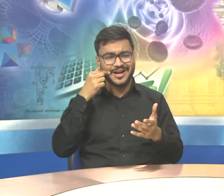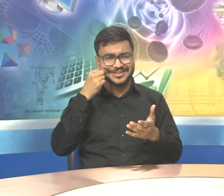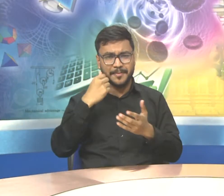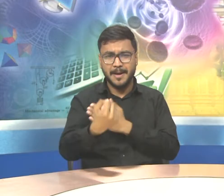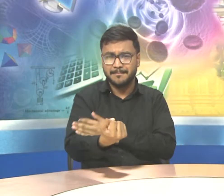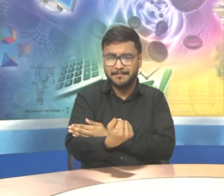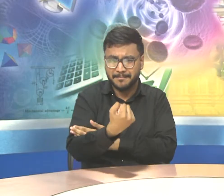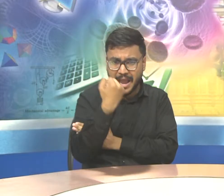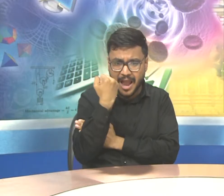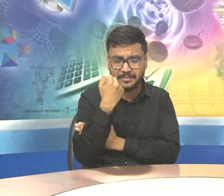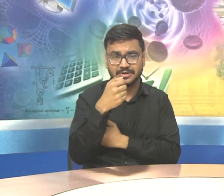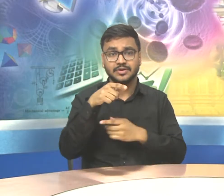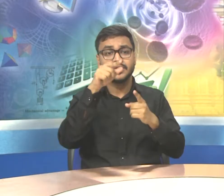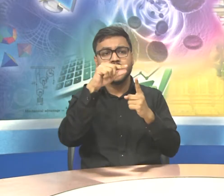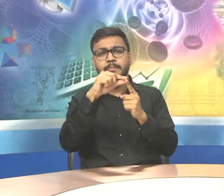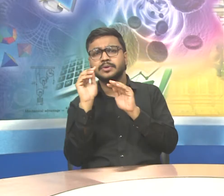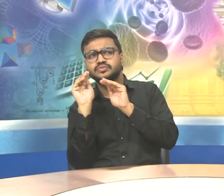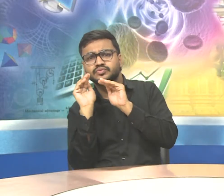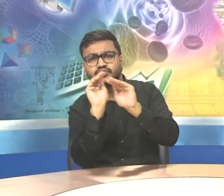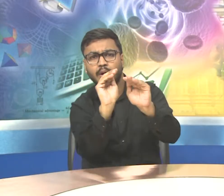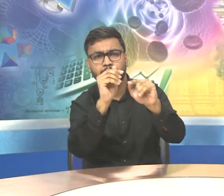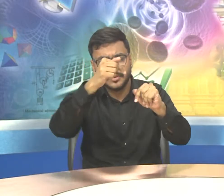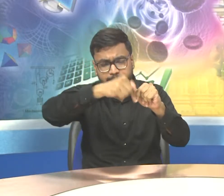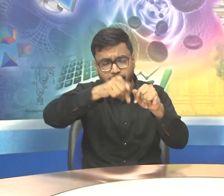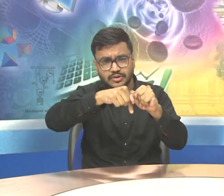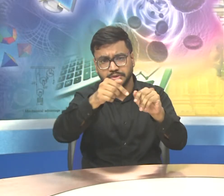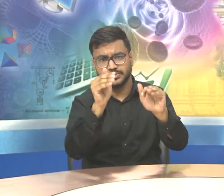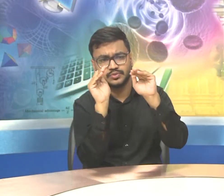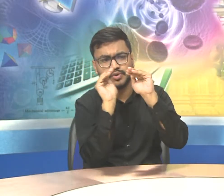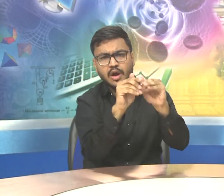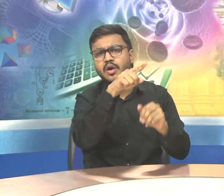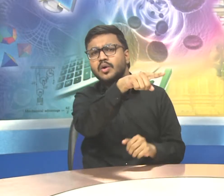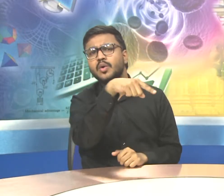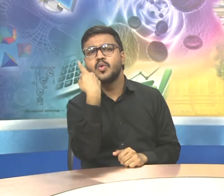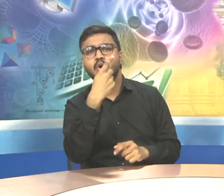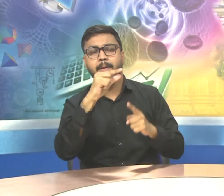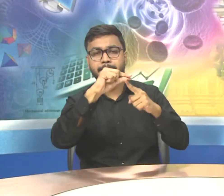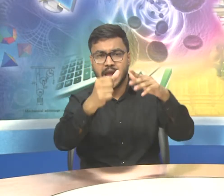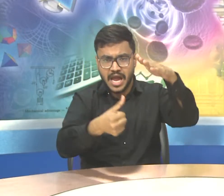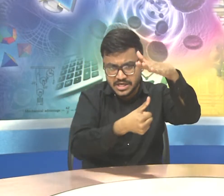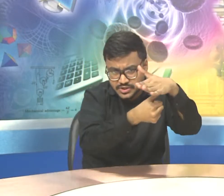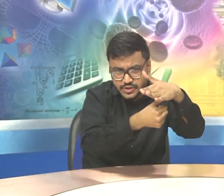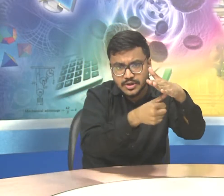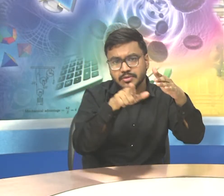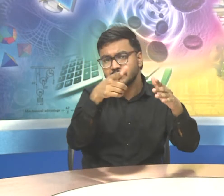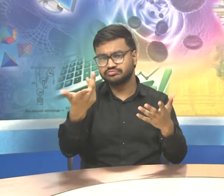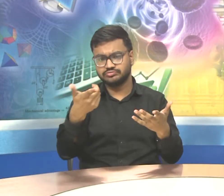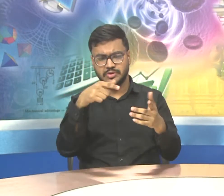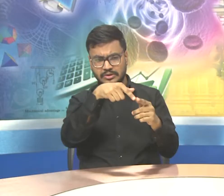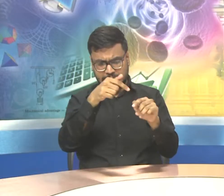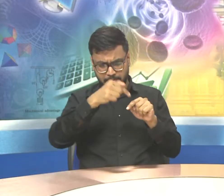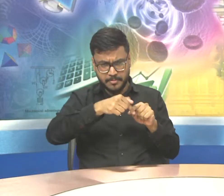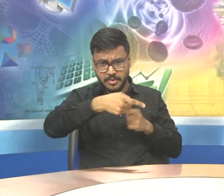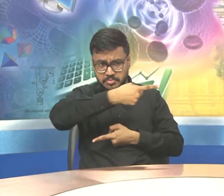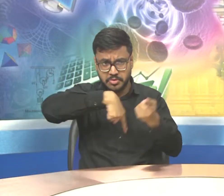Democracy in simple, democracy meaning is the power in the